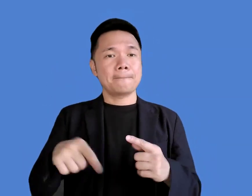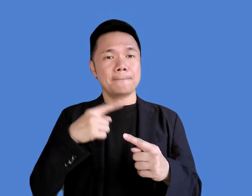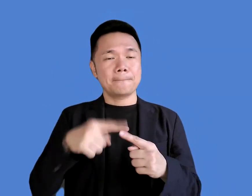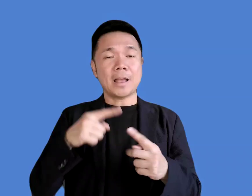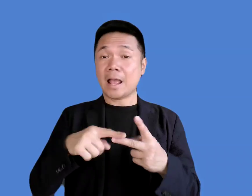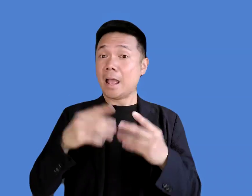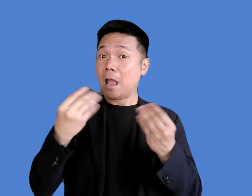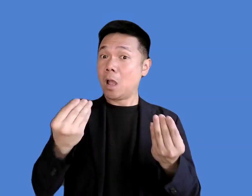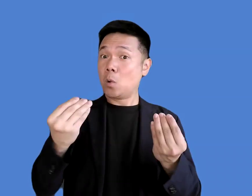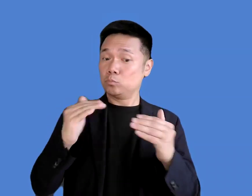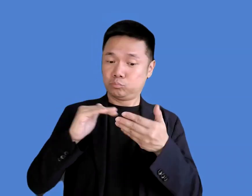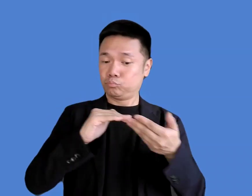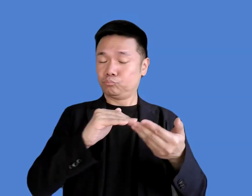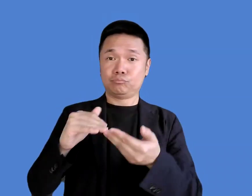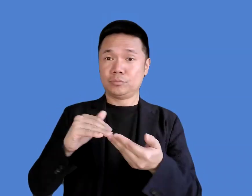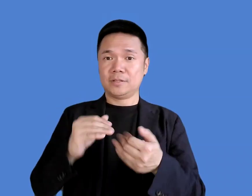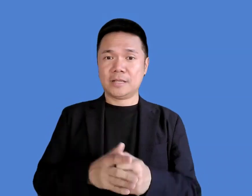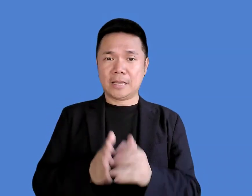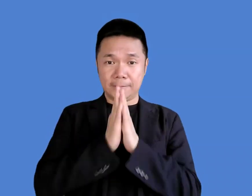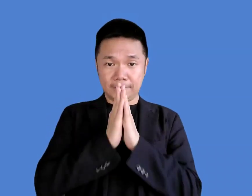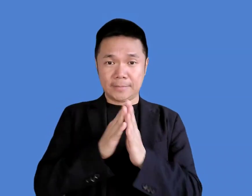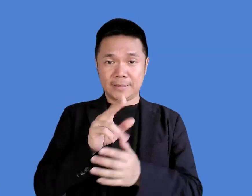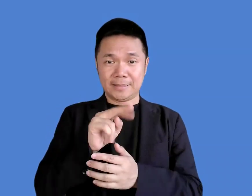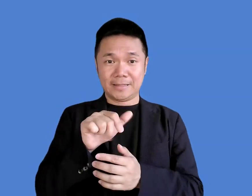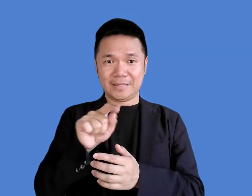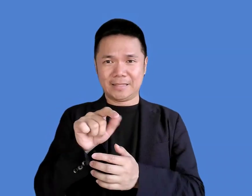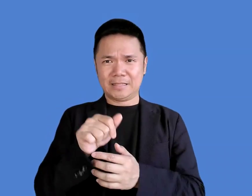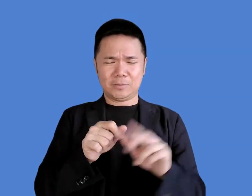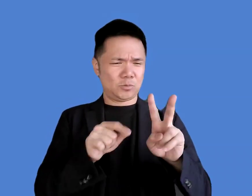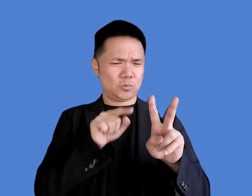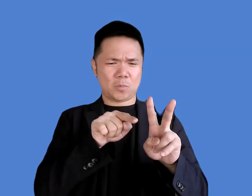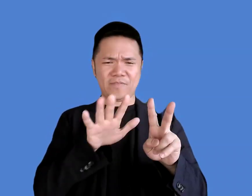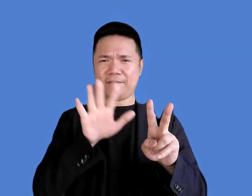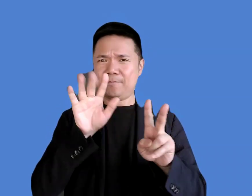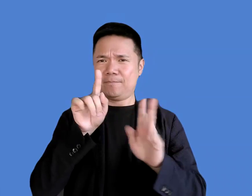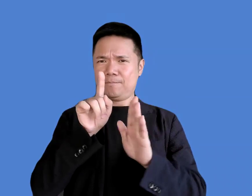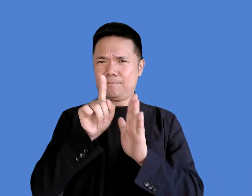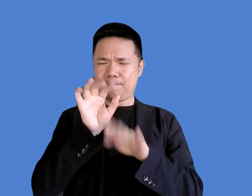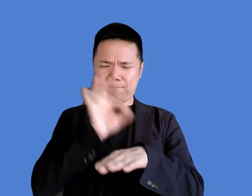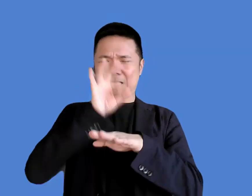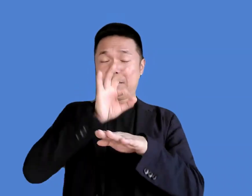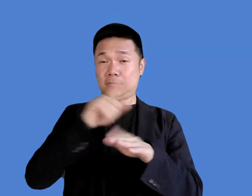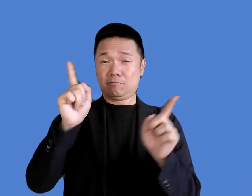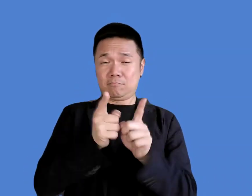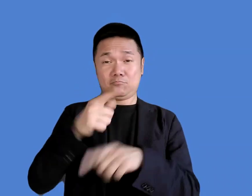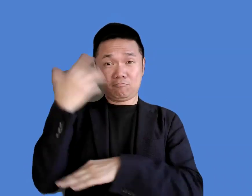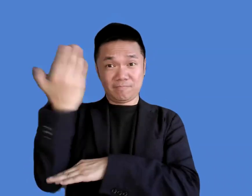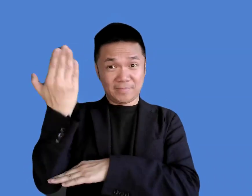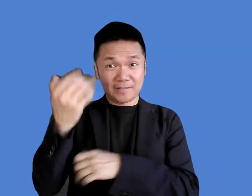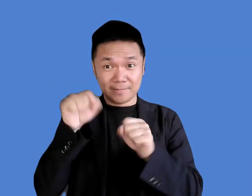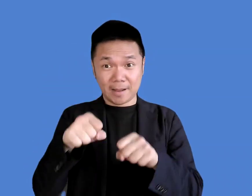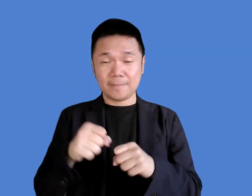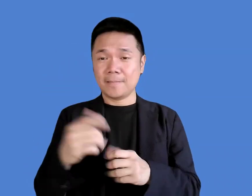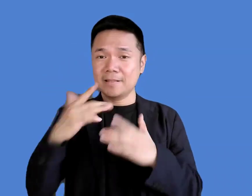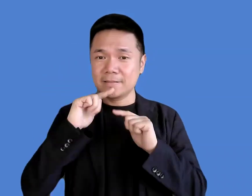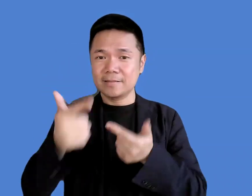change. So, Net, I will have to ask you to take 2.5 minutes to answer that question. I'll come back to the next question soon after. Thank you. Over